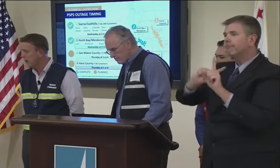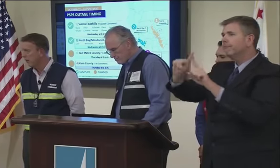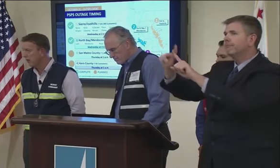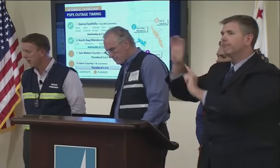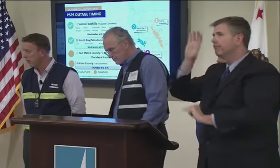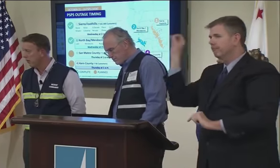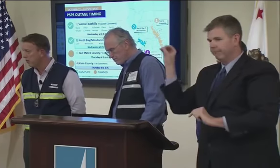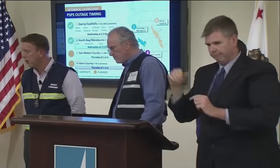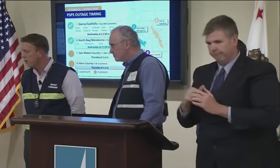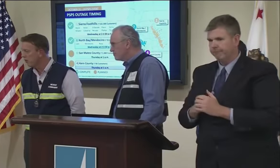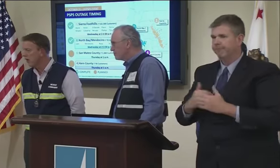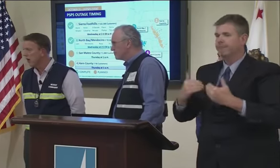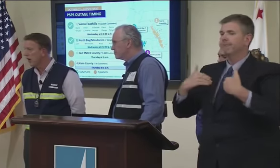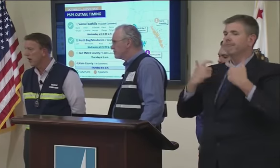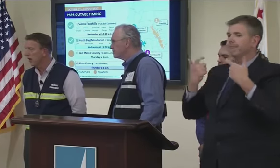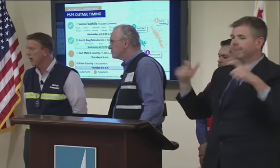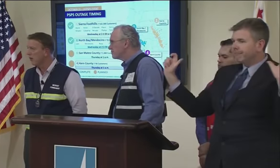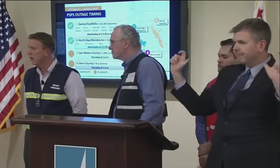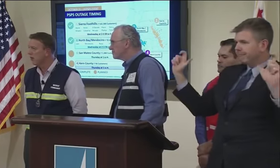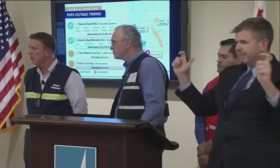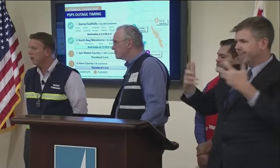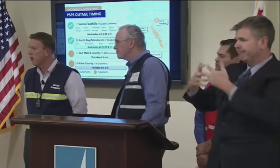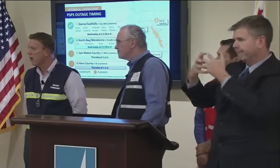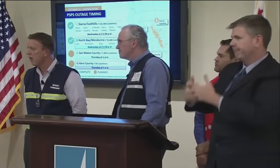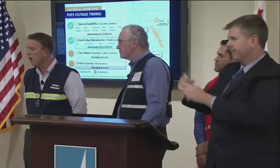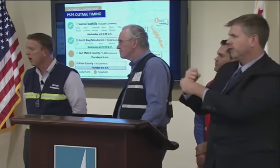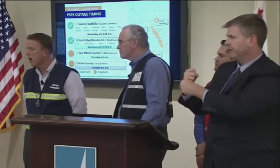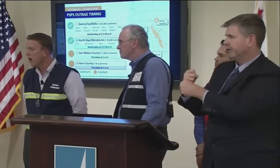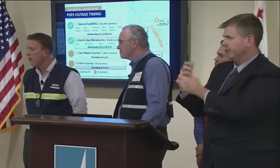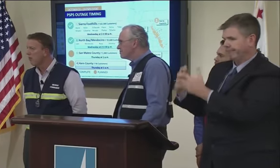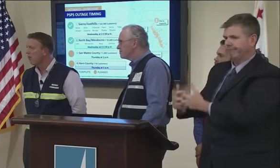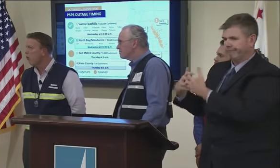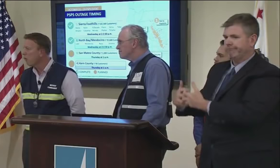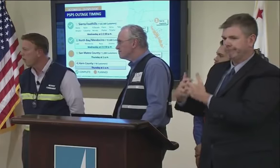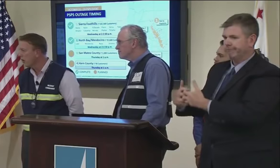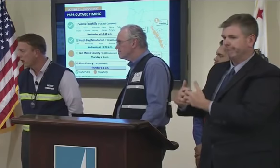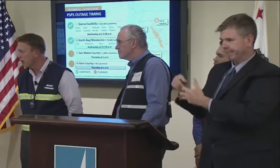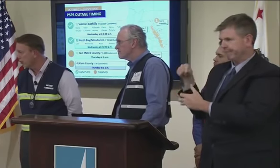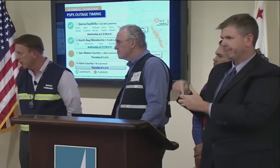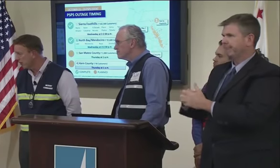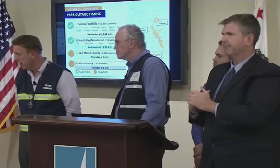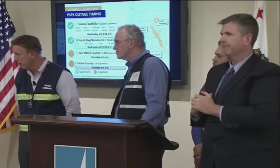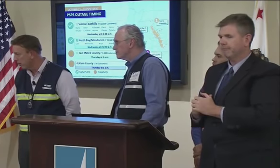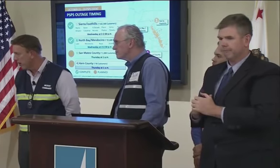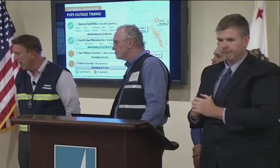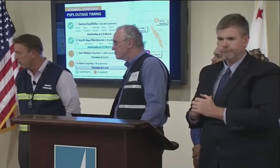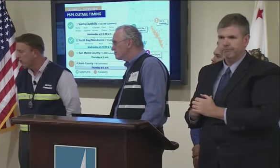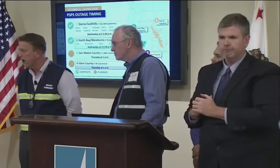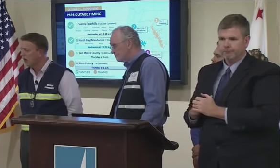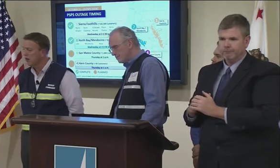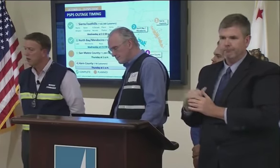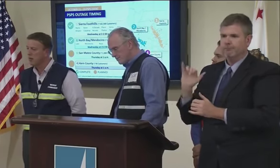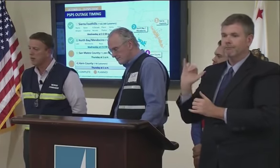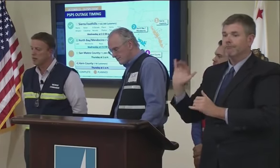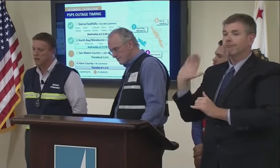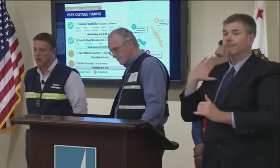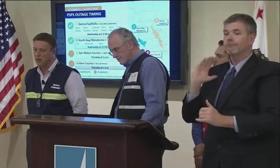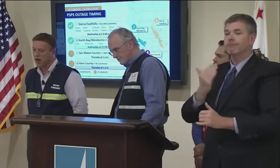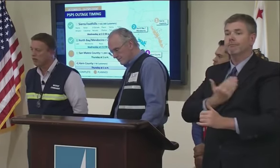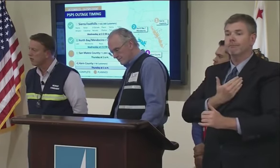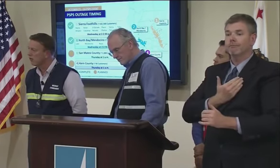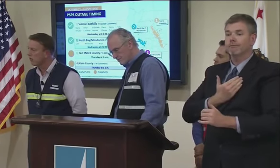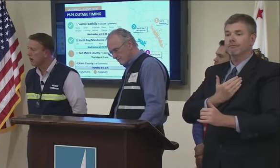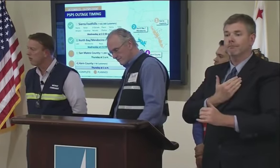generators available for use. And it's part of our forward-looking resilience plan. We've talked a little bit in